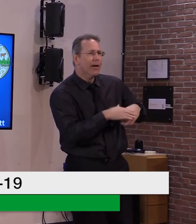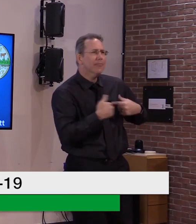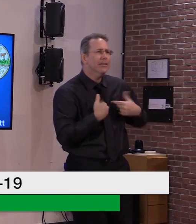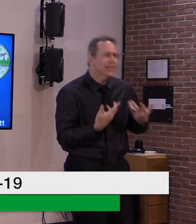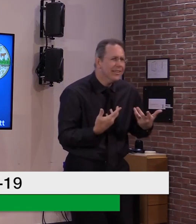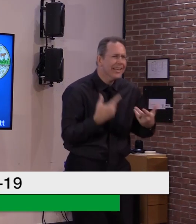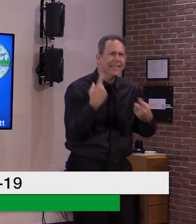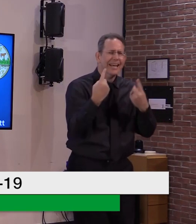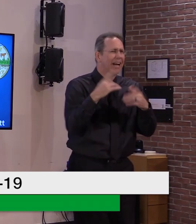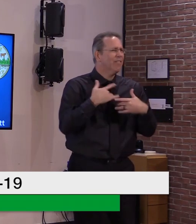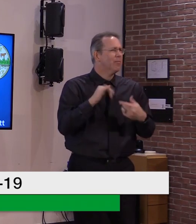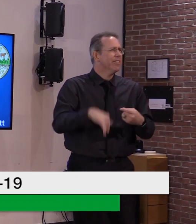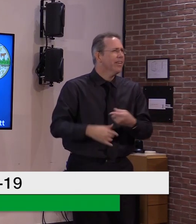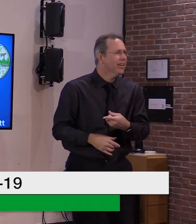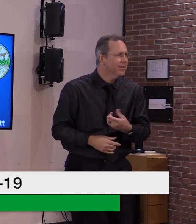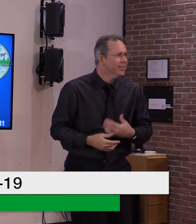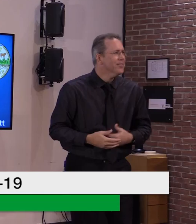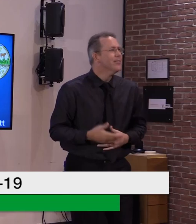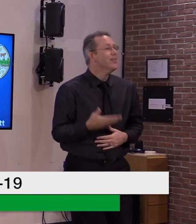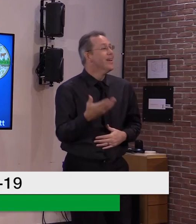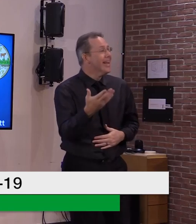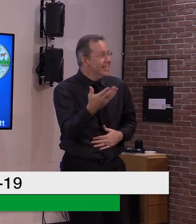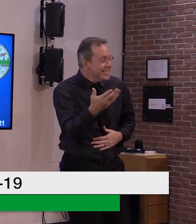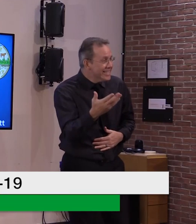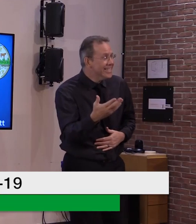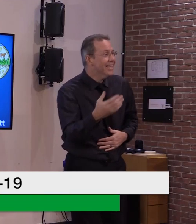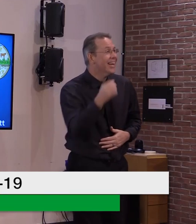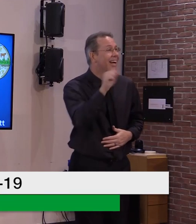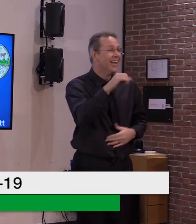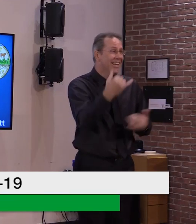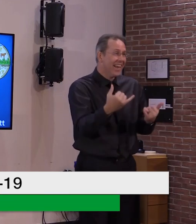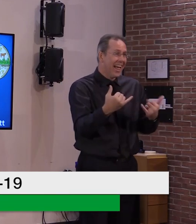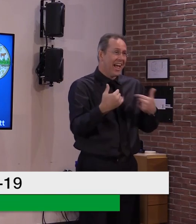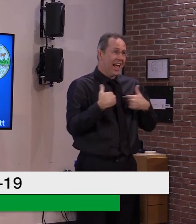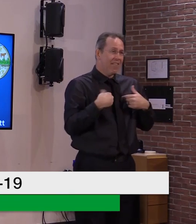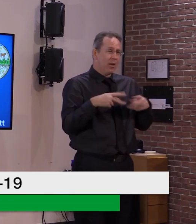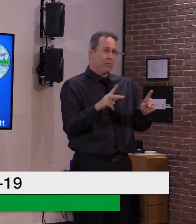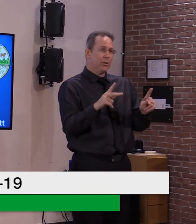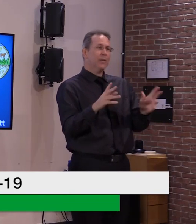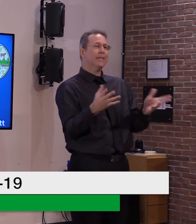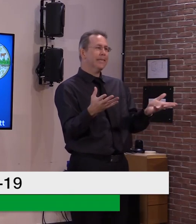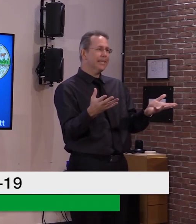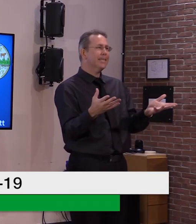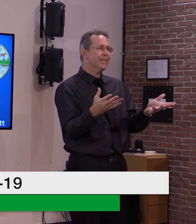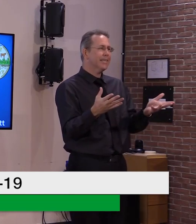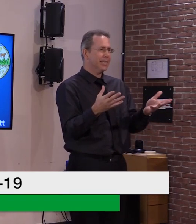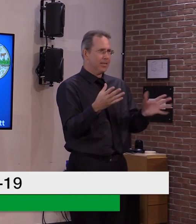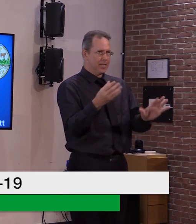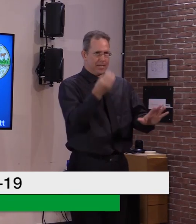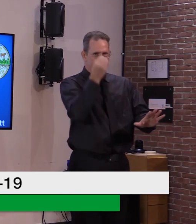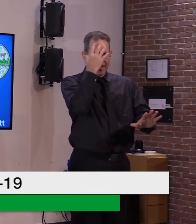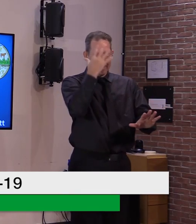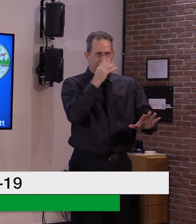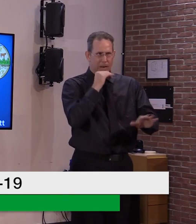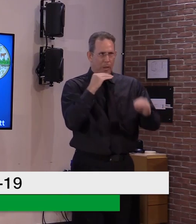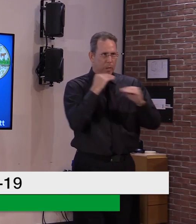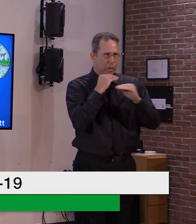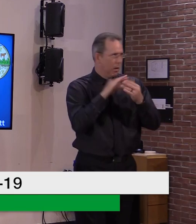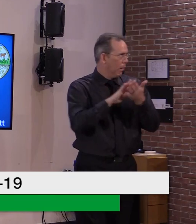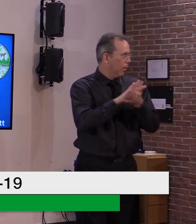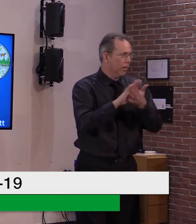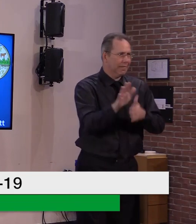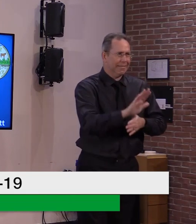of you who are planning to have gatherings where you're having from other outside your household at your homes for thanksgiving